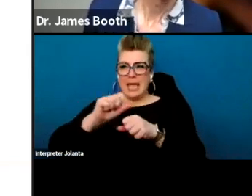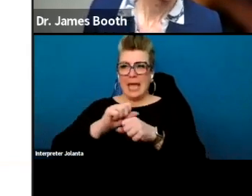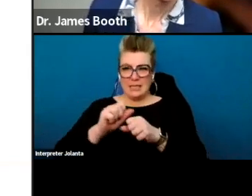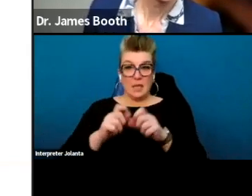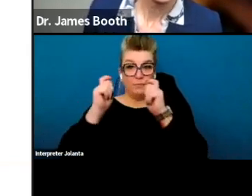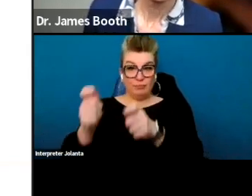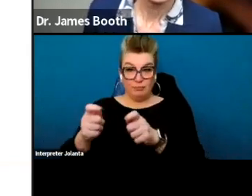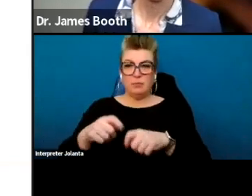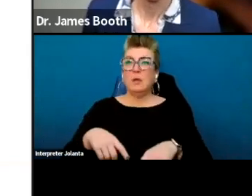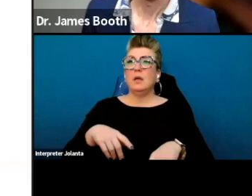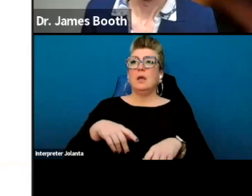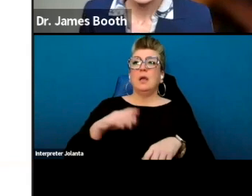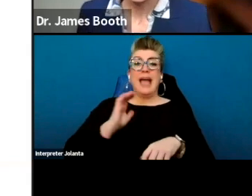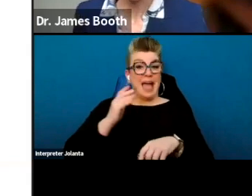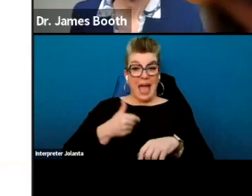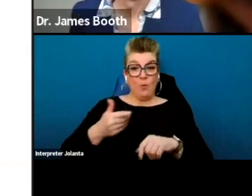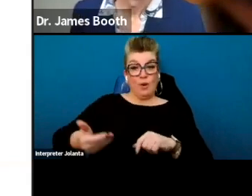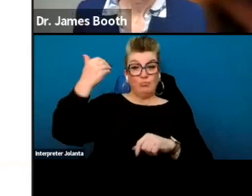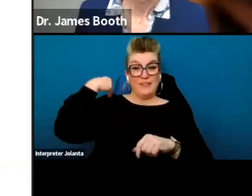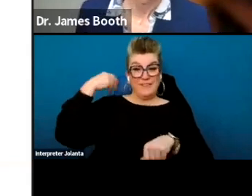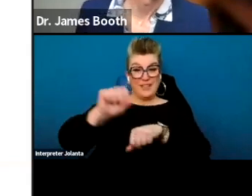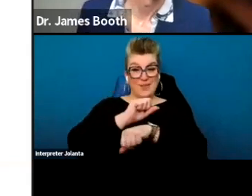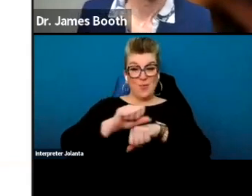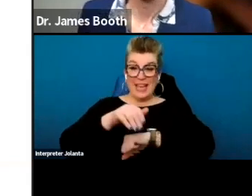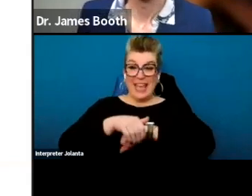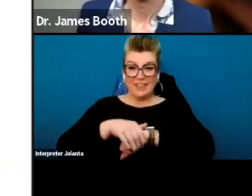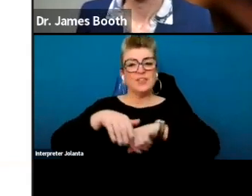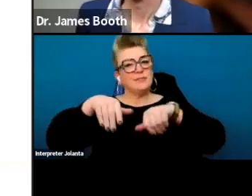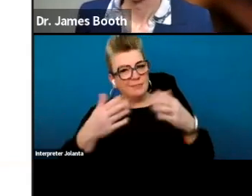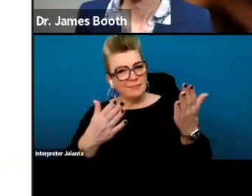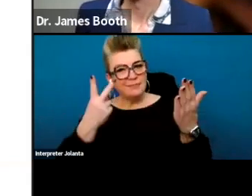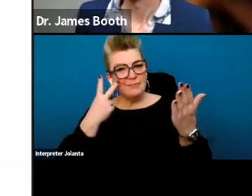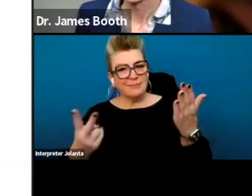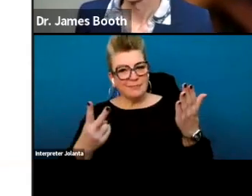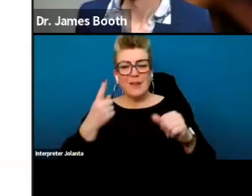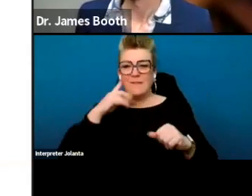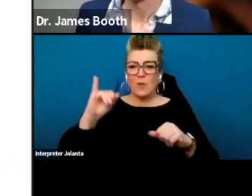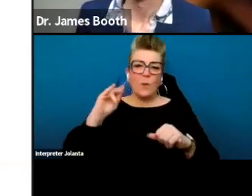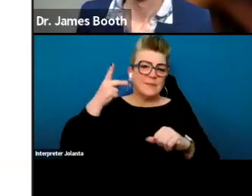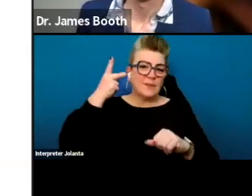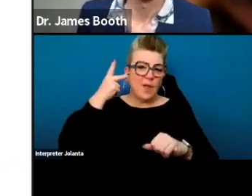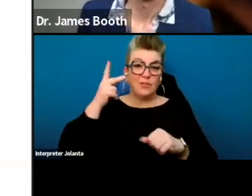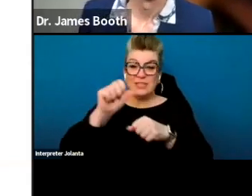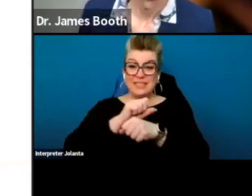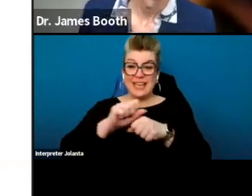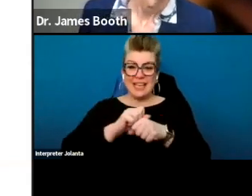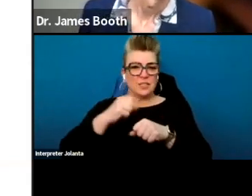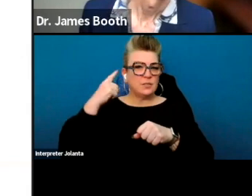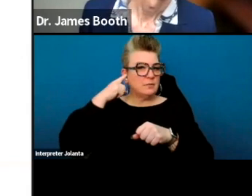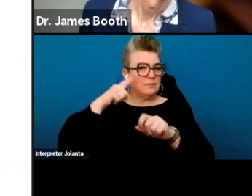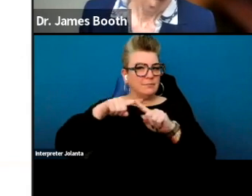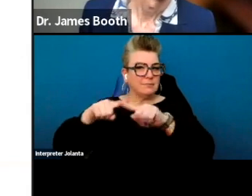Our previous work in English, as you've seen, shows that English readers for these phonology tasks rely more on